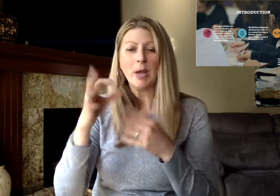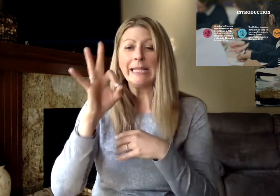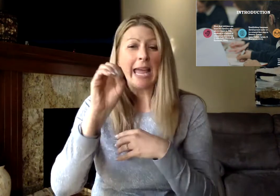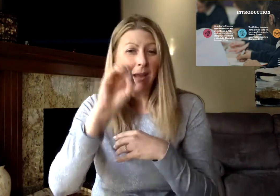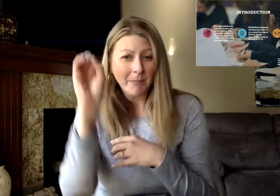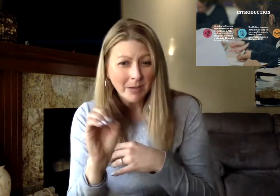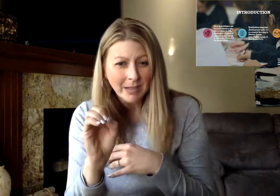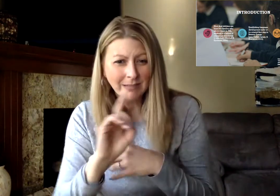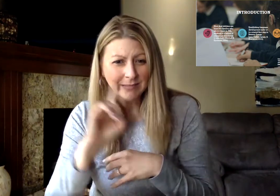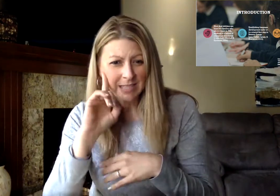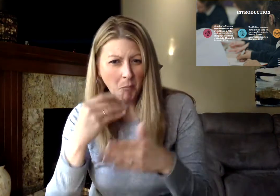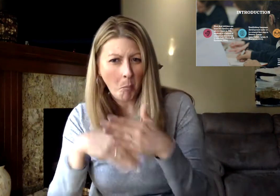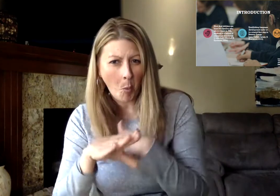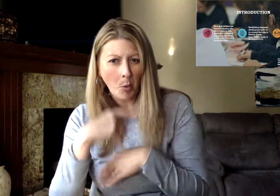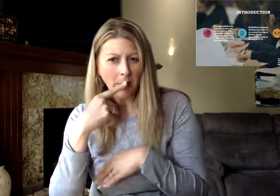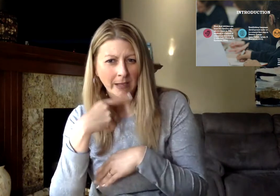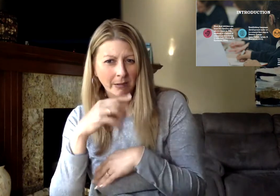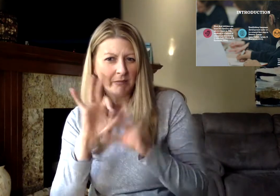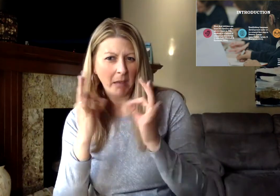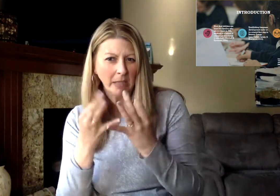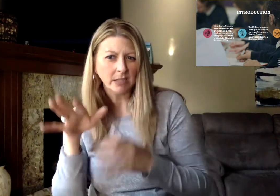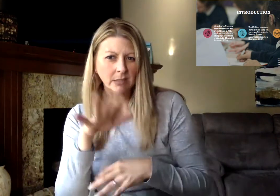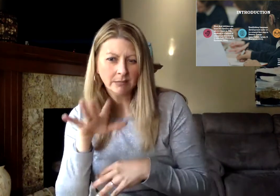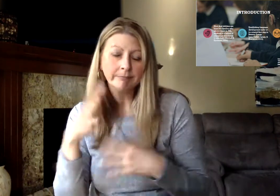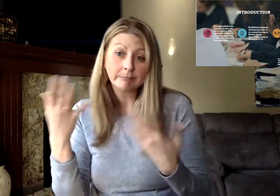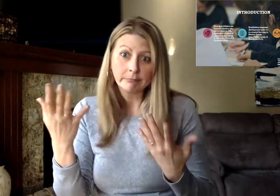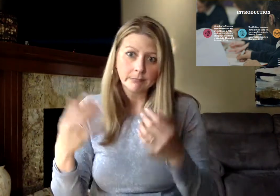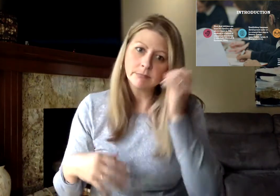There's 90% of deaf are born to hearing families.